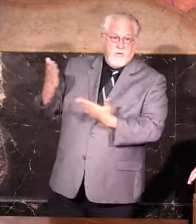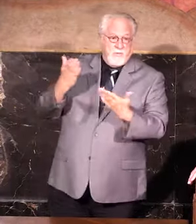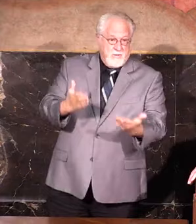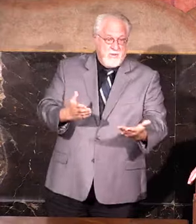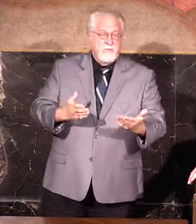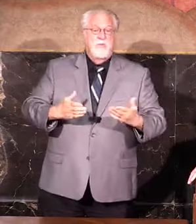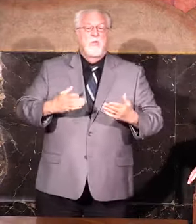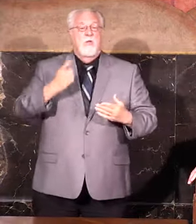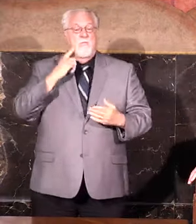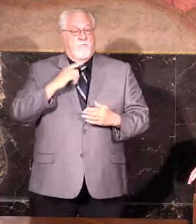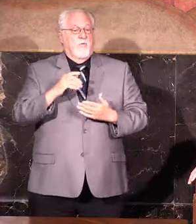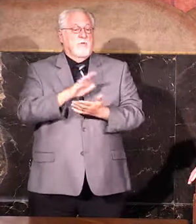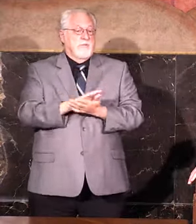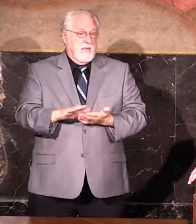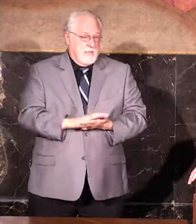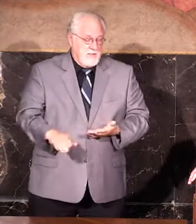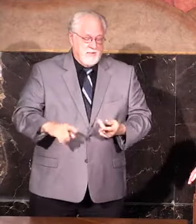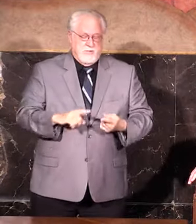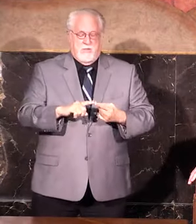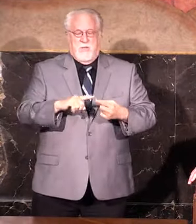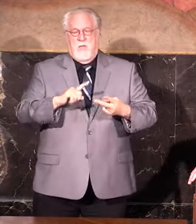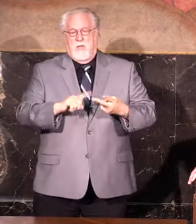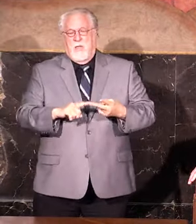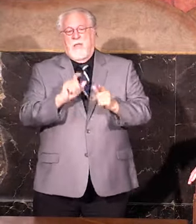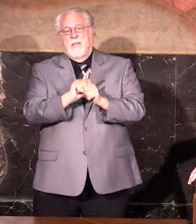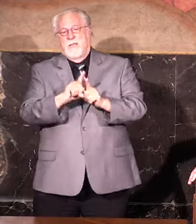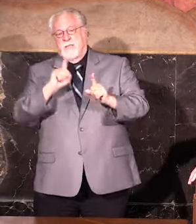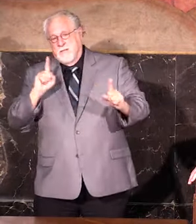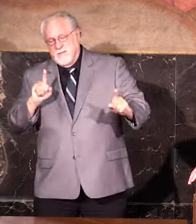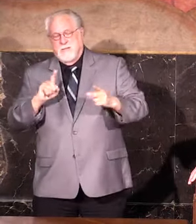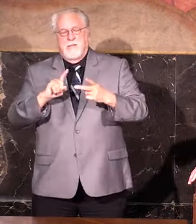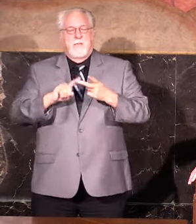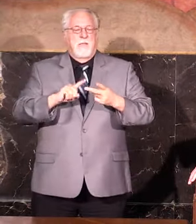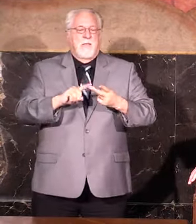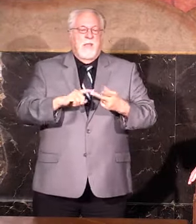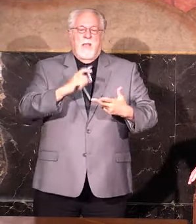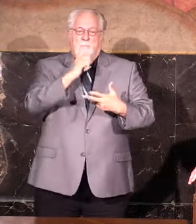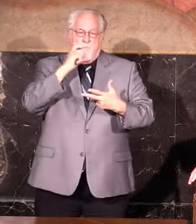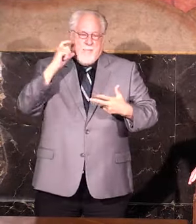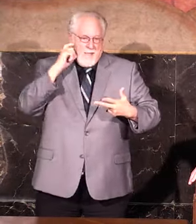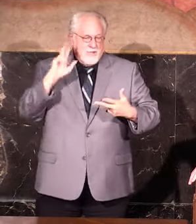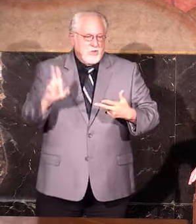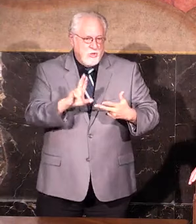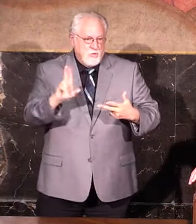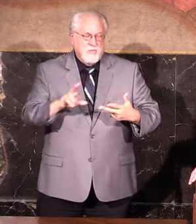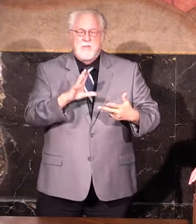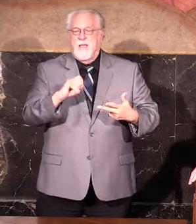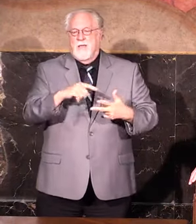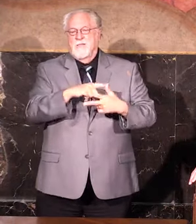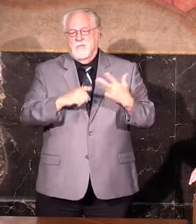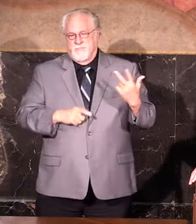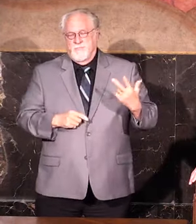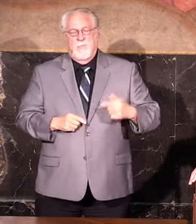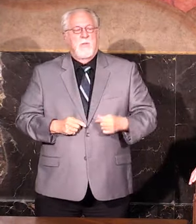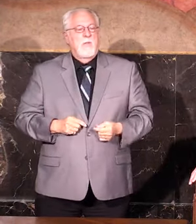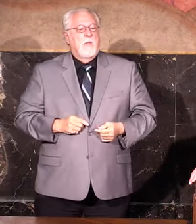to sanitation, when it comes to distancing, when it comes to mask usage and so forth.